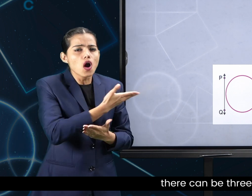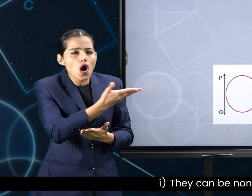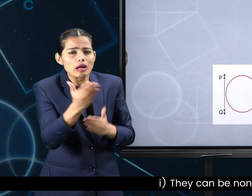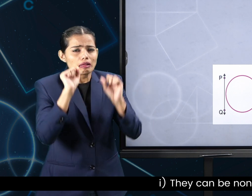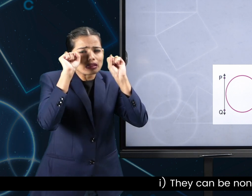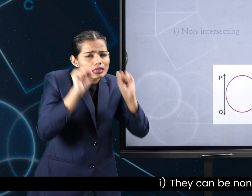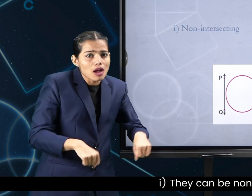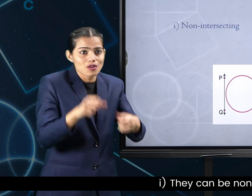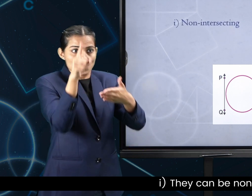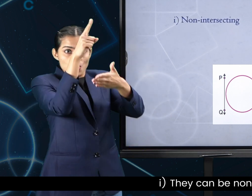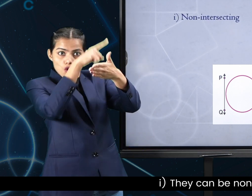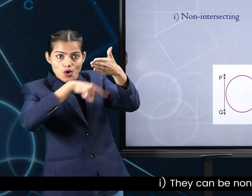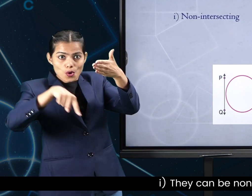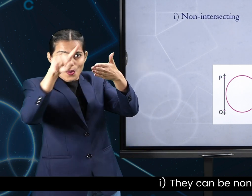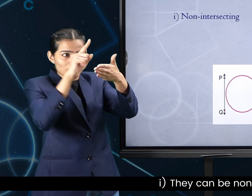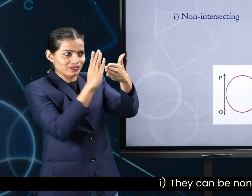They can be non-intersecting.